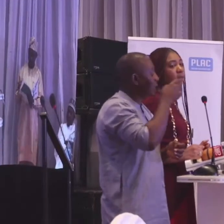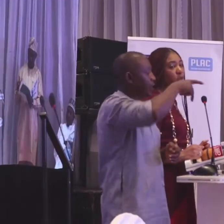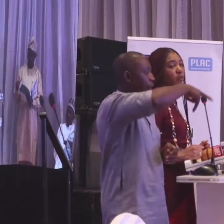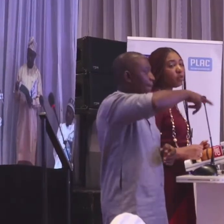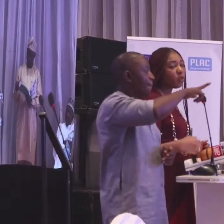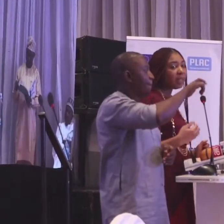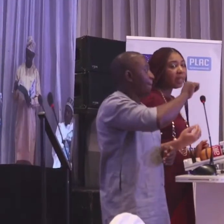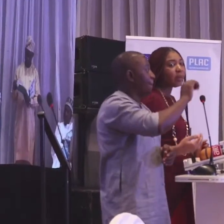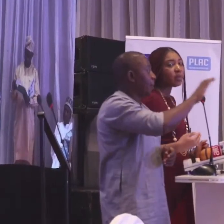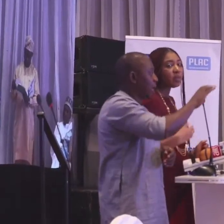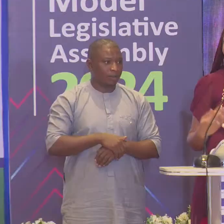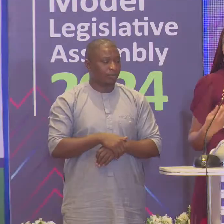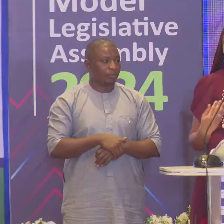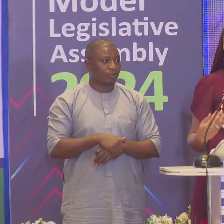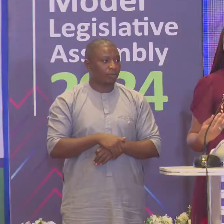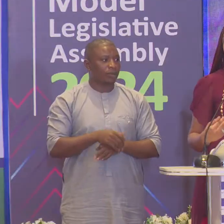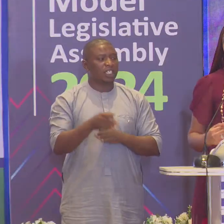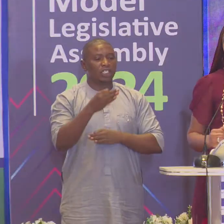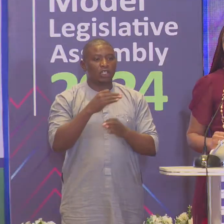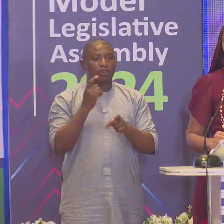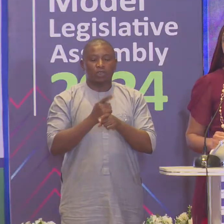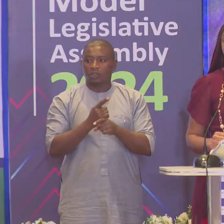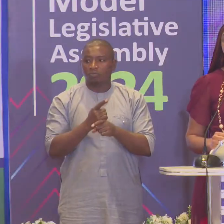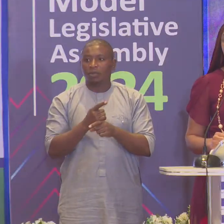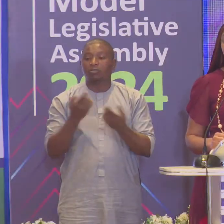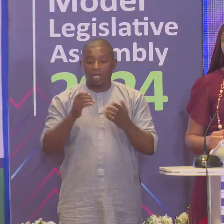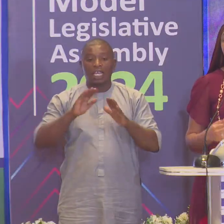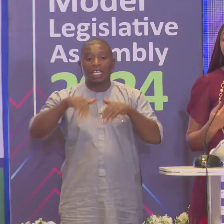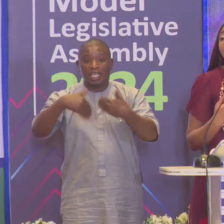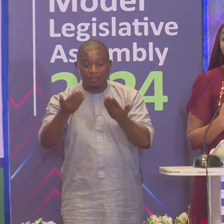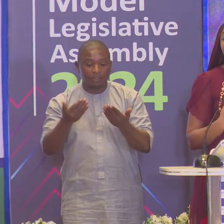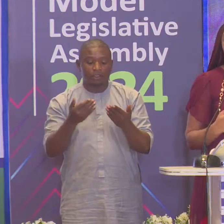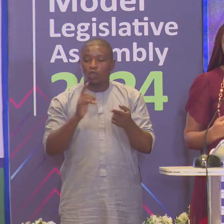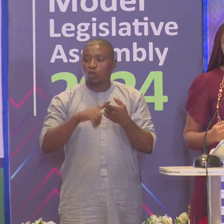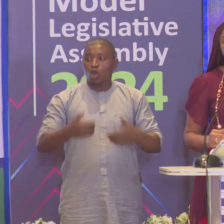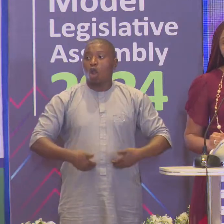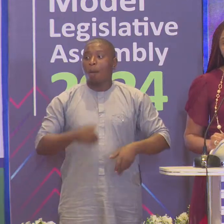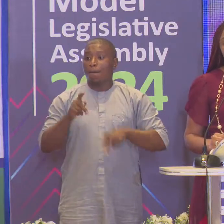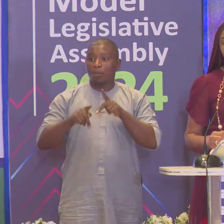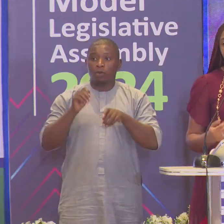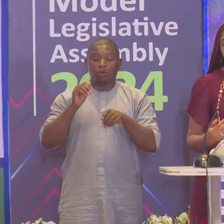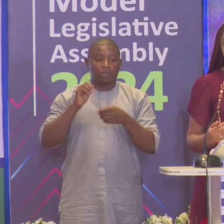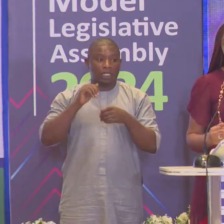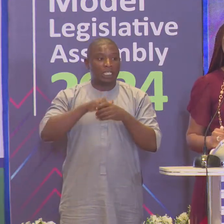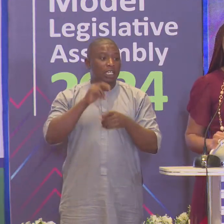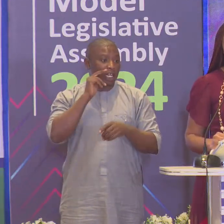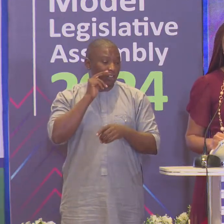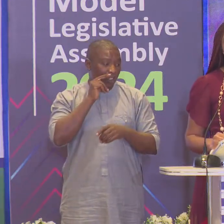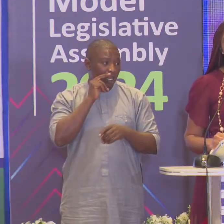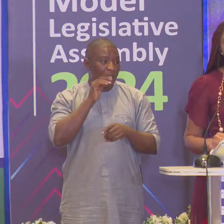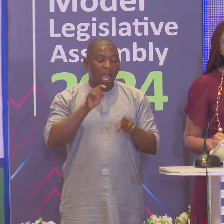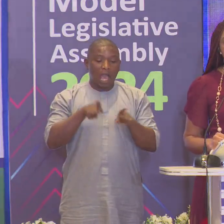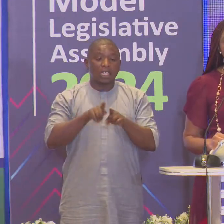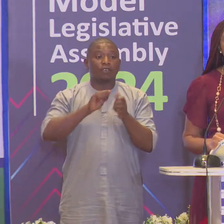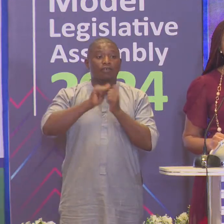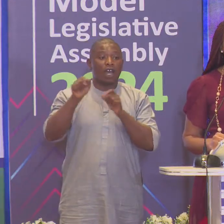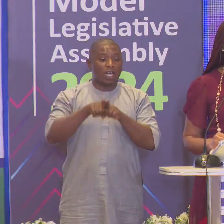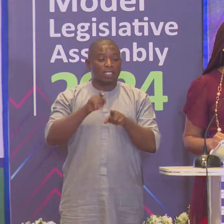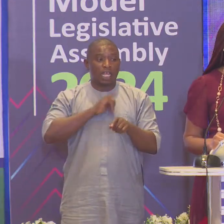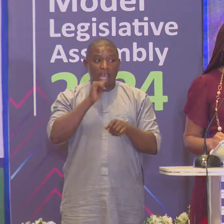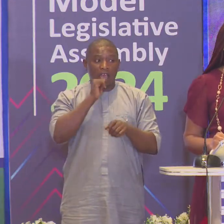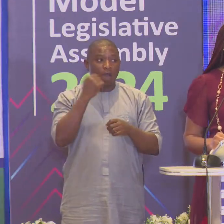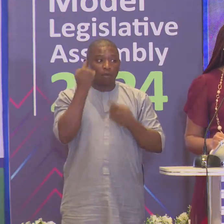of doling out and giving to young people in Nigeria. So as far as I'm concerned, Plac is the organization that deserves all of